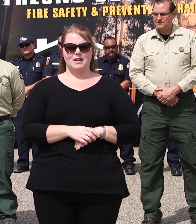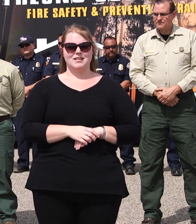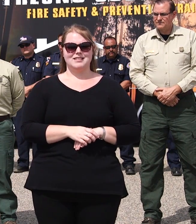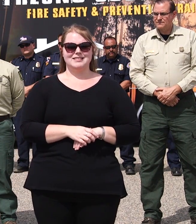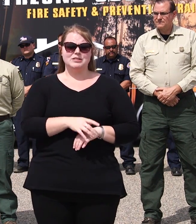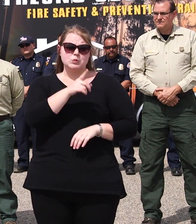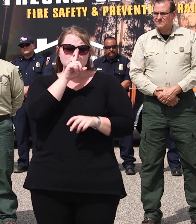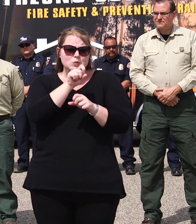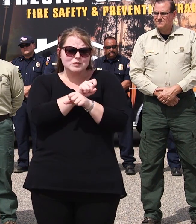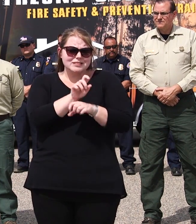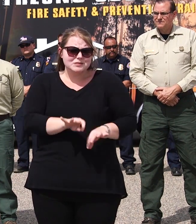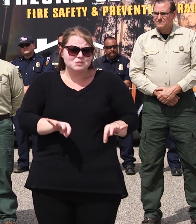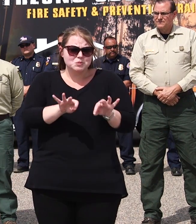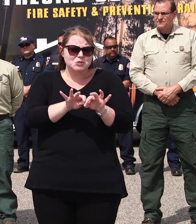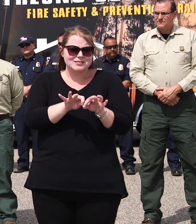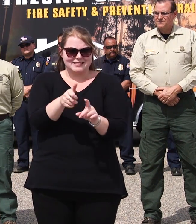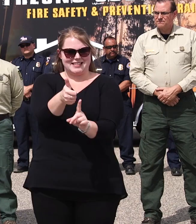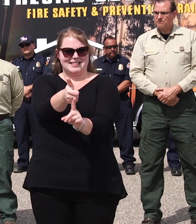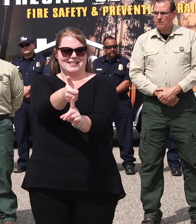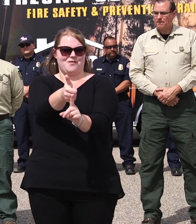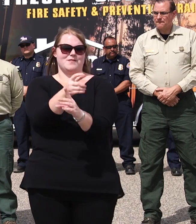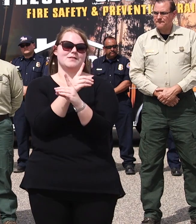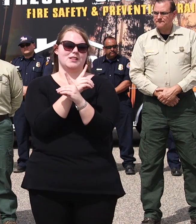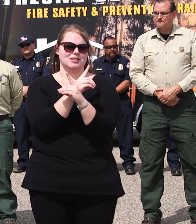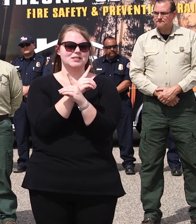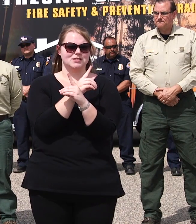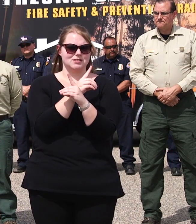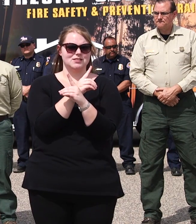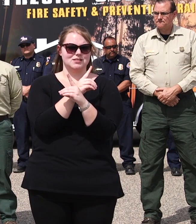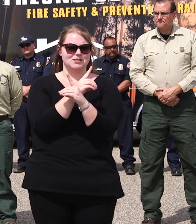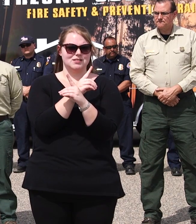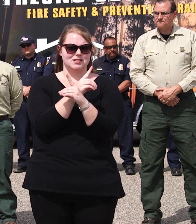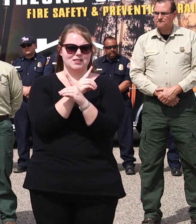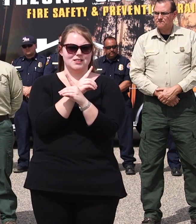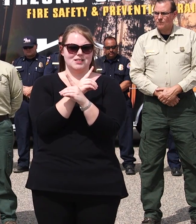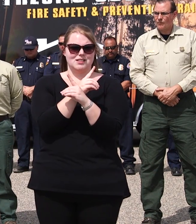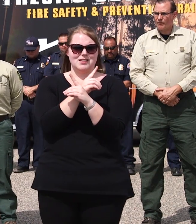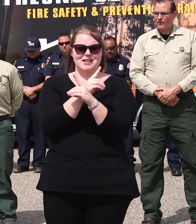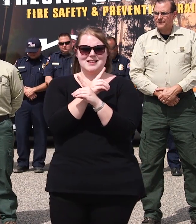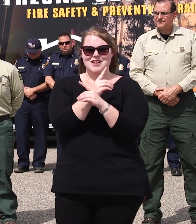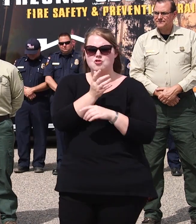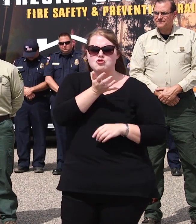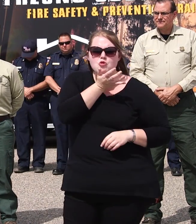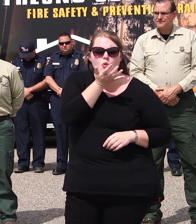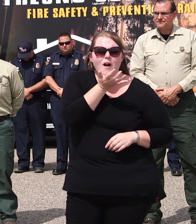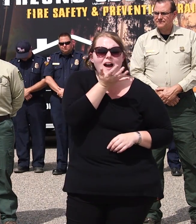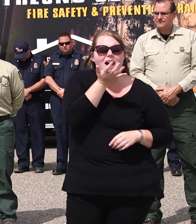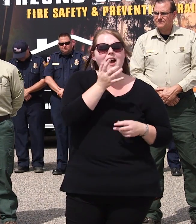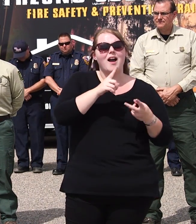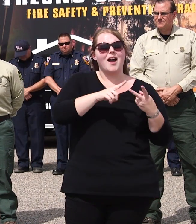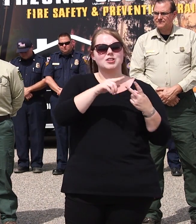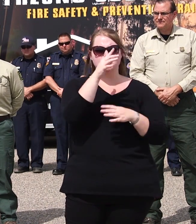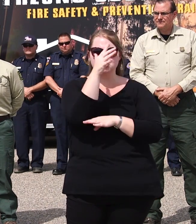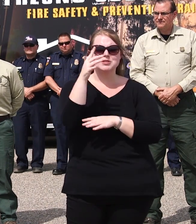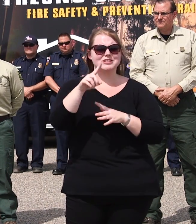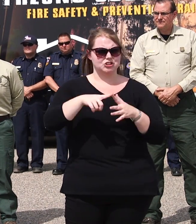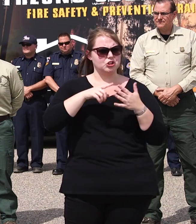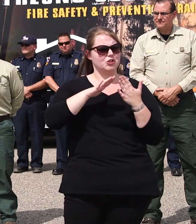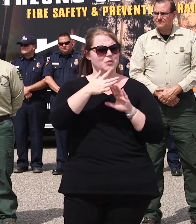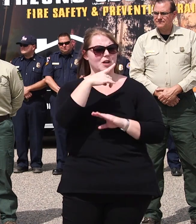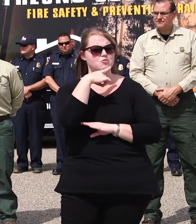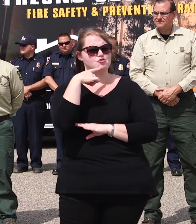about self-defense. The fuels are starting to dry out. We